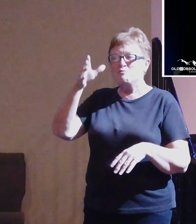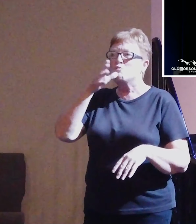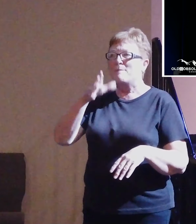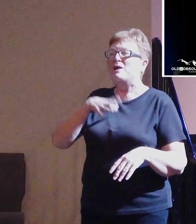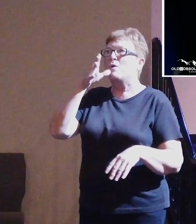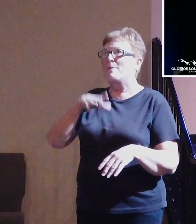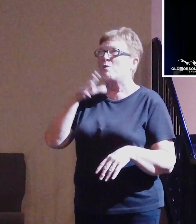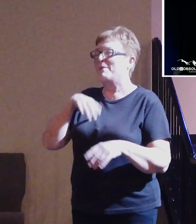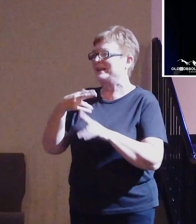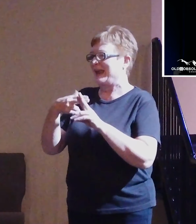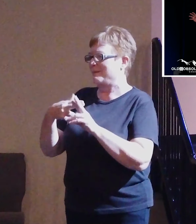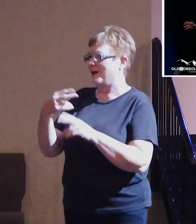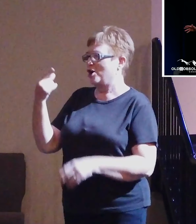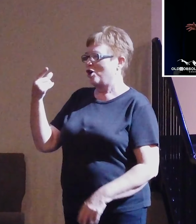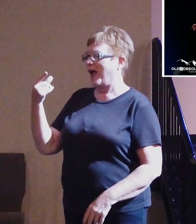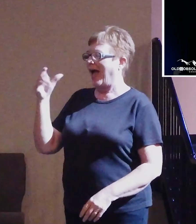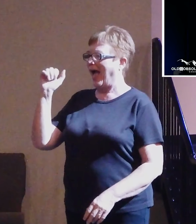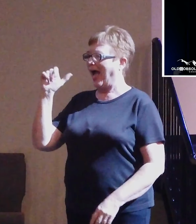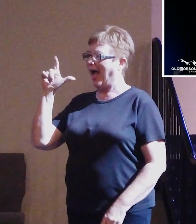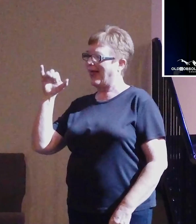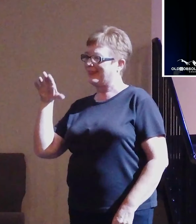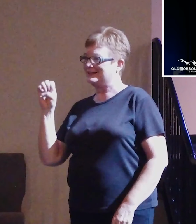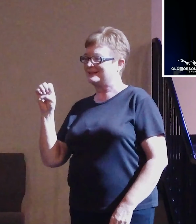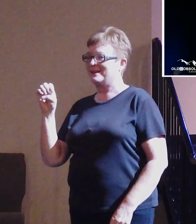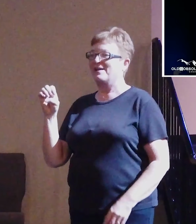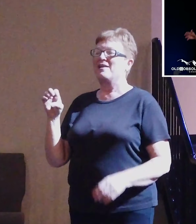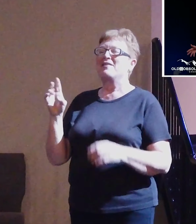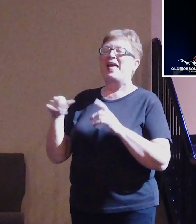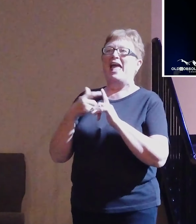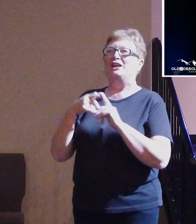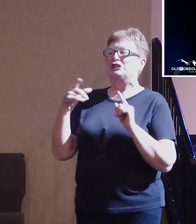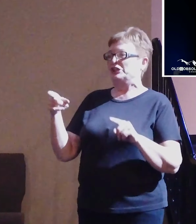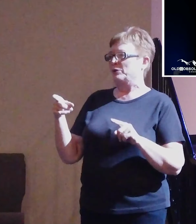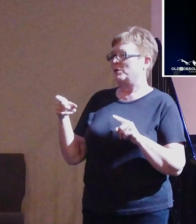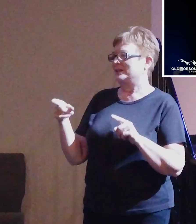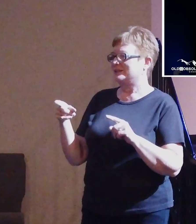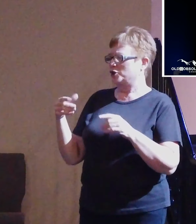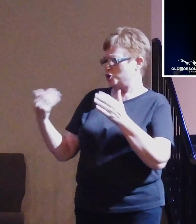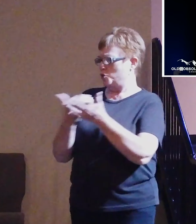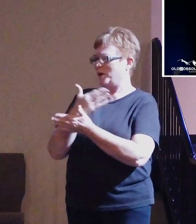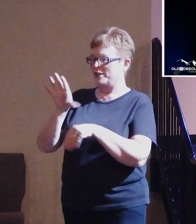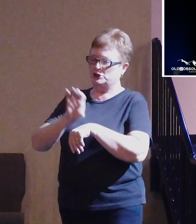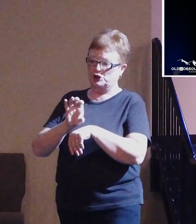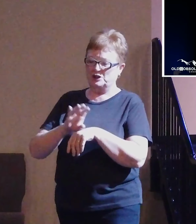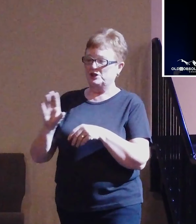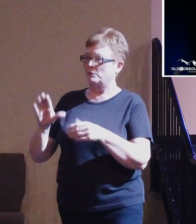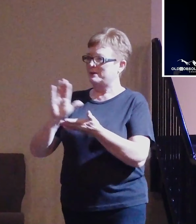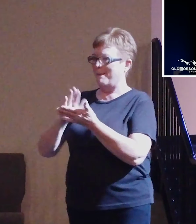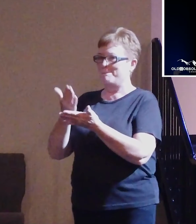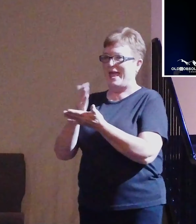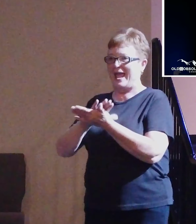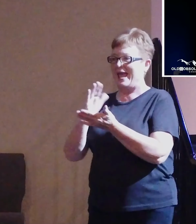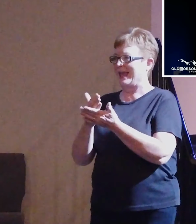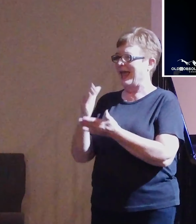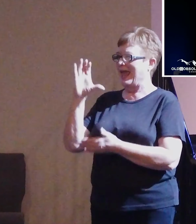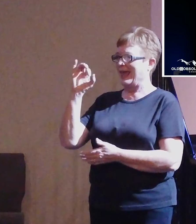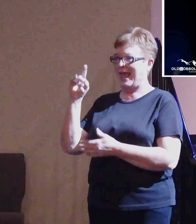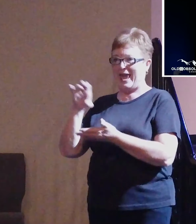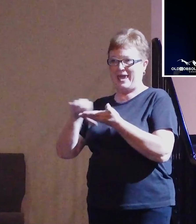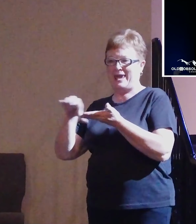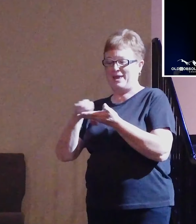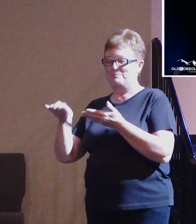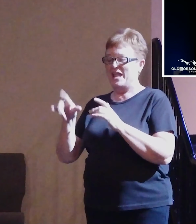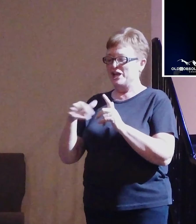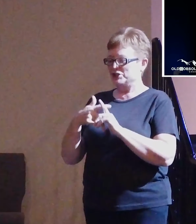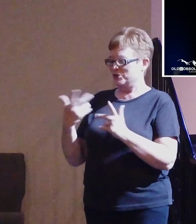new to a church. She was baking this cake for this women's event and she wanted to, you know, impress and kind of fit in